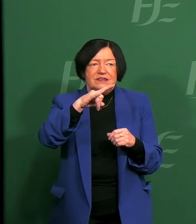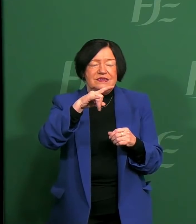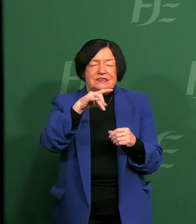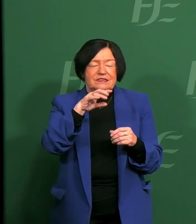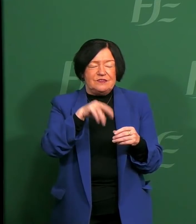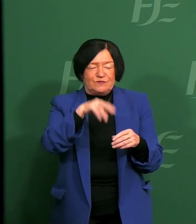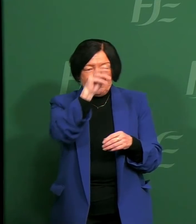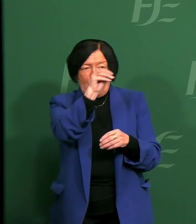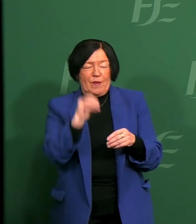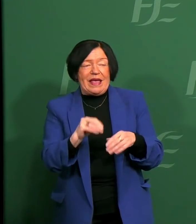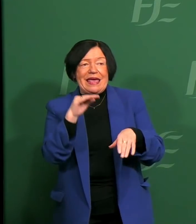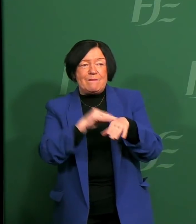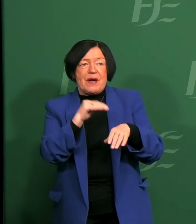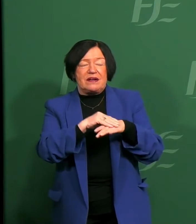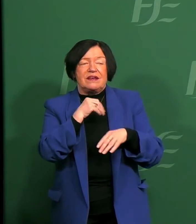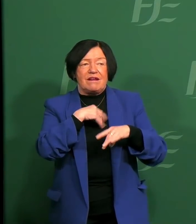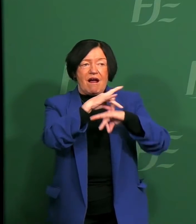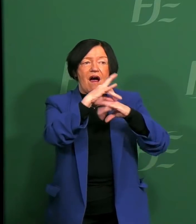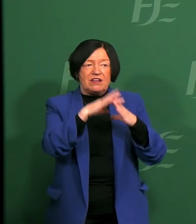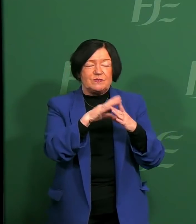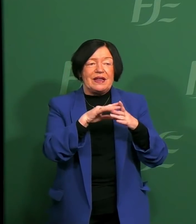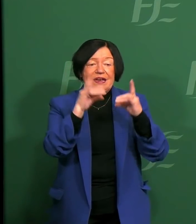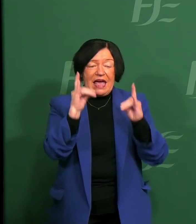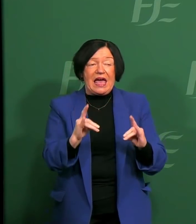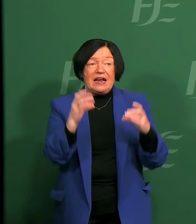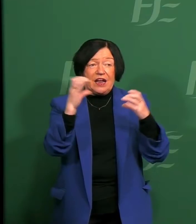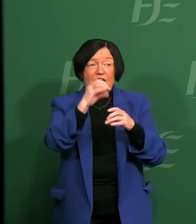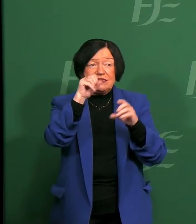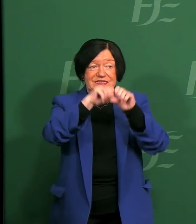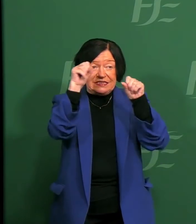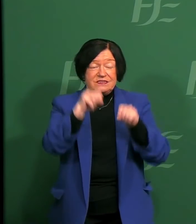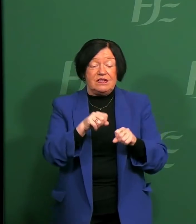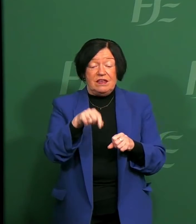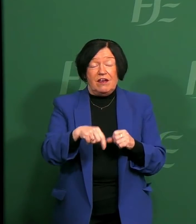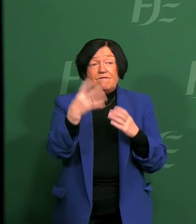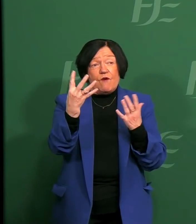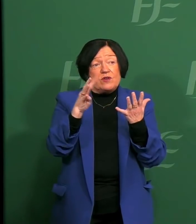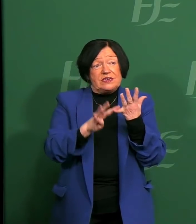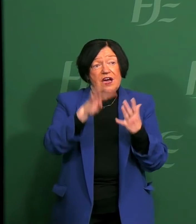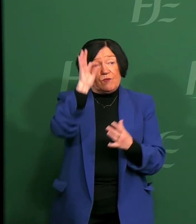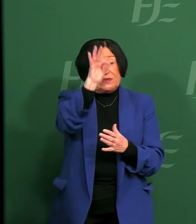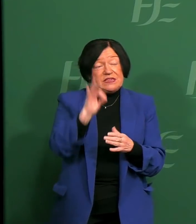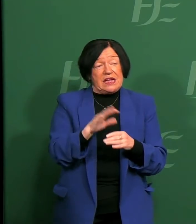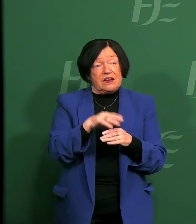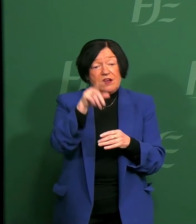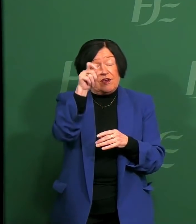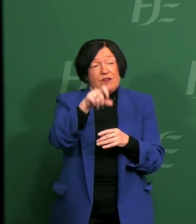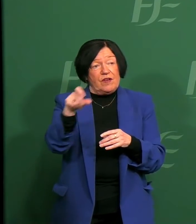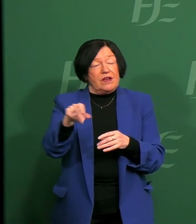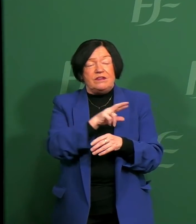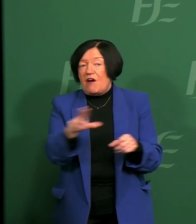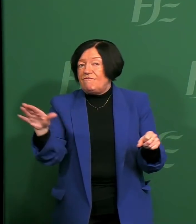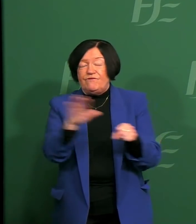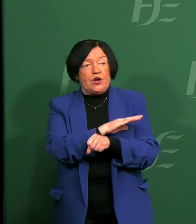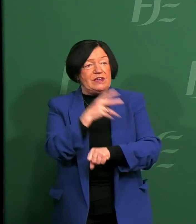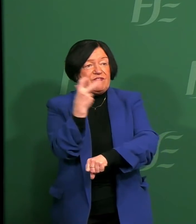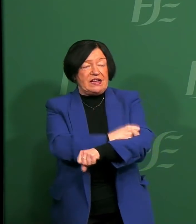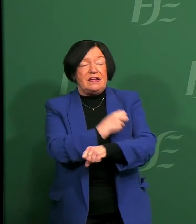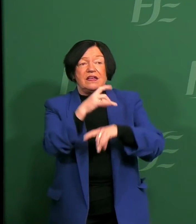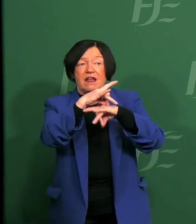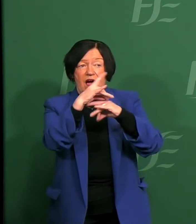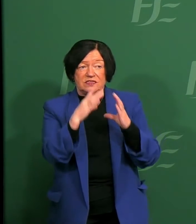disproportionate impact on our hospital and our healthcare system. Today, 49% of COVID patients are not fully vaccinated in